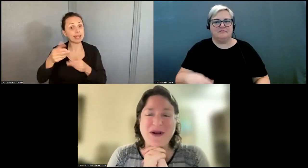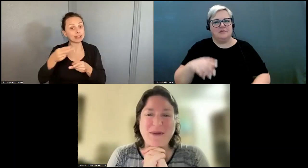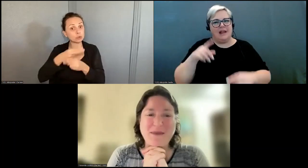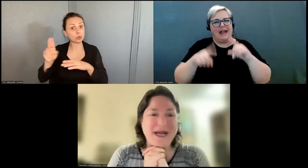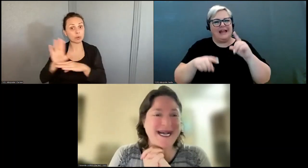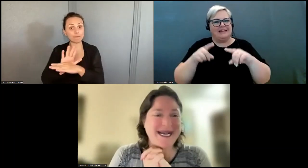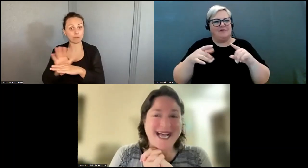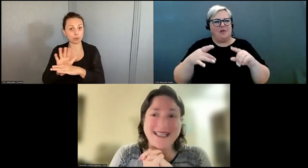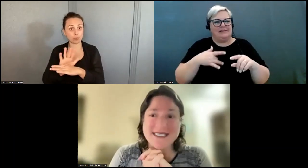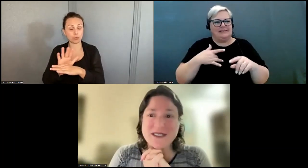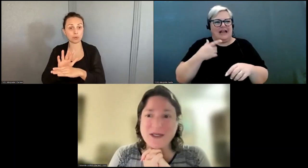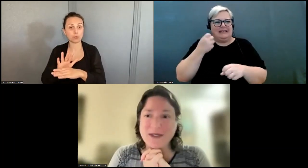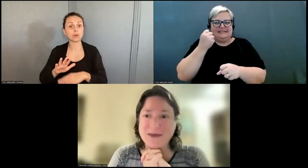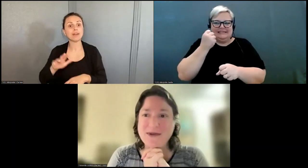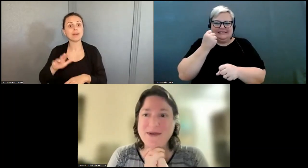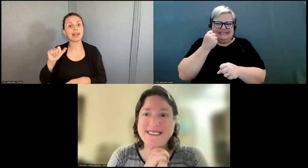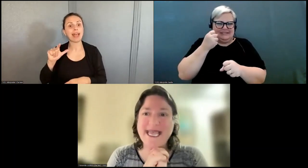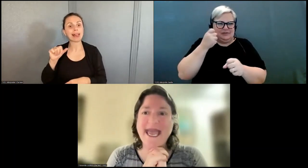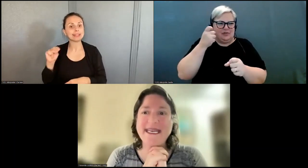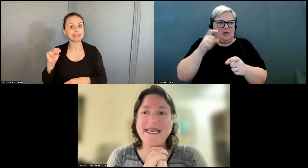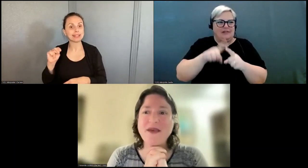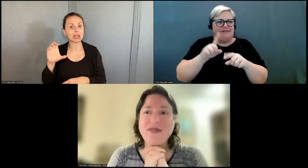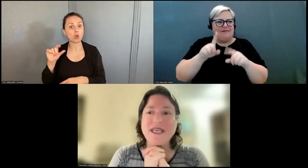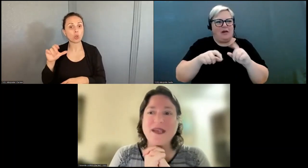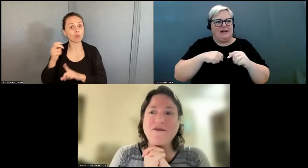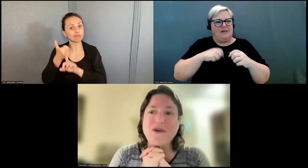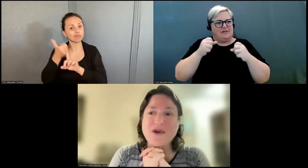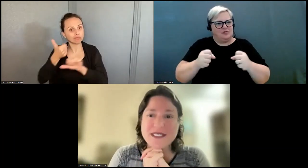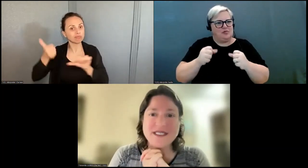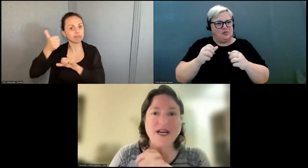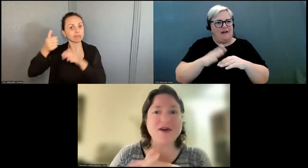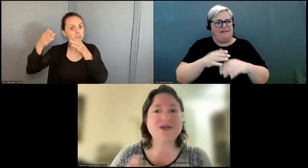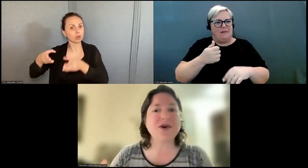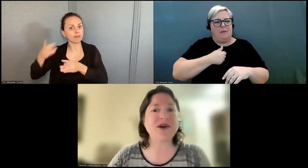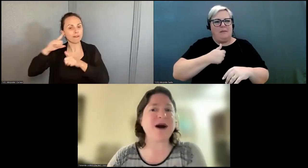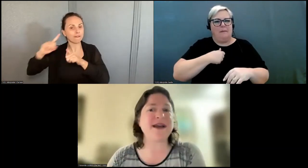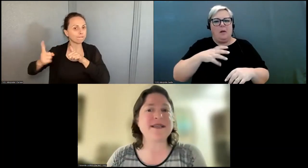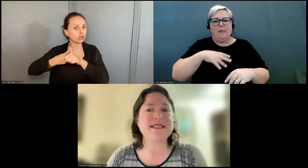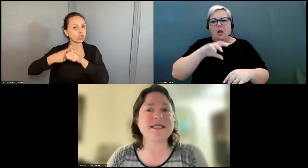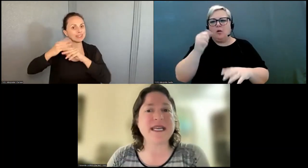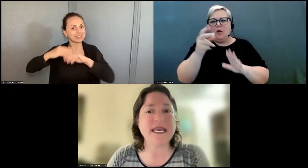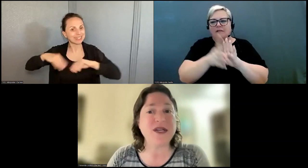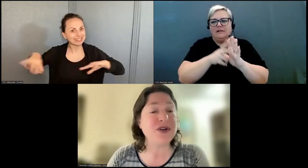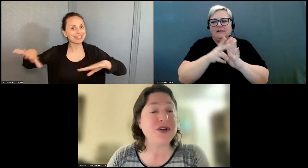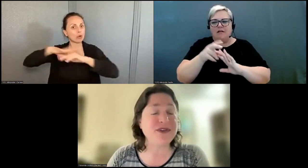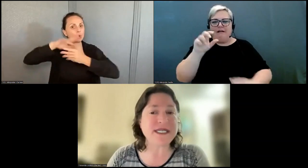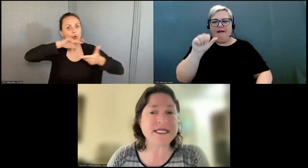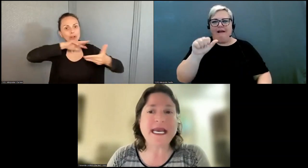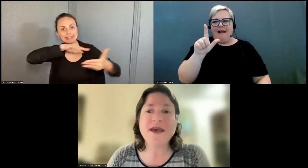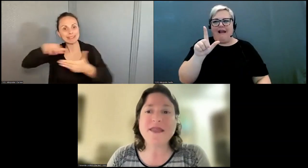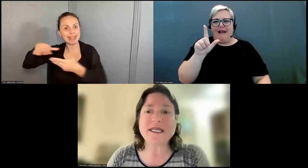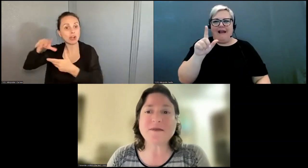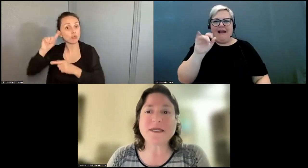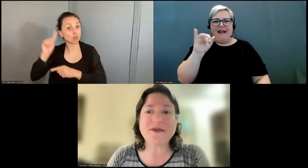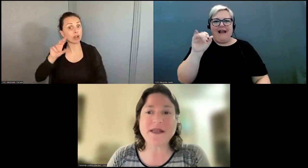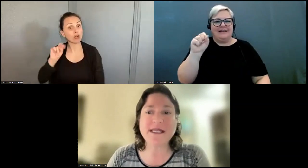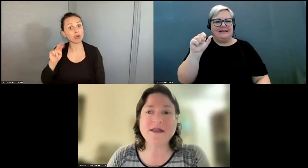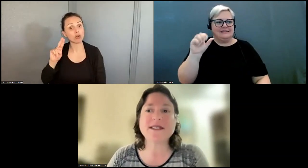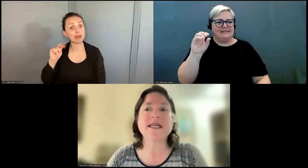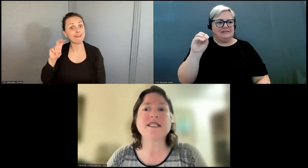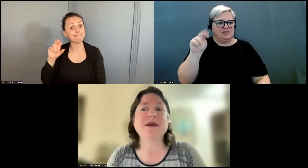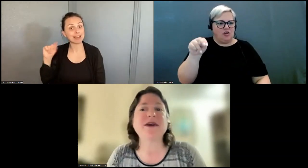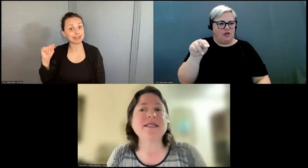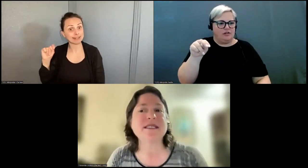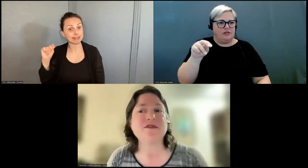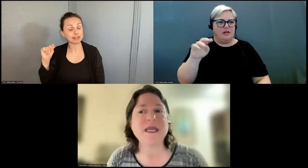video from Alison Colon, who is heading the first territory-wide study in Nunavut that specifically